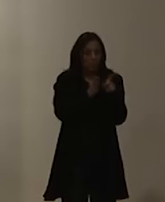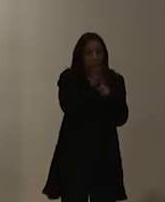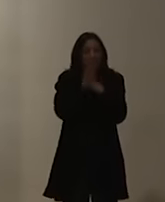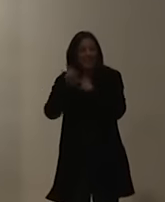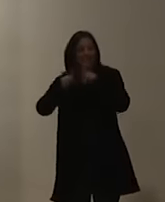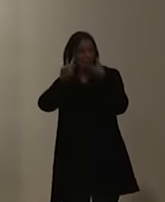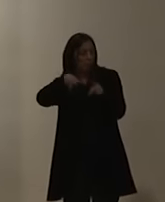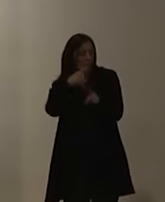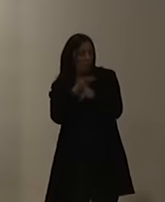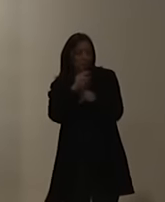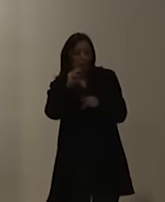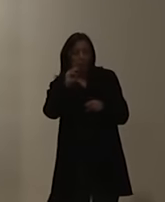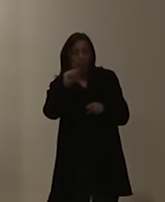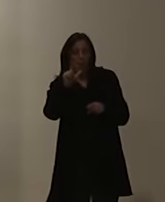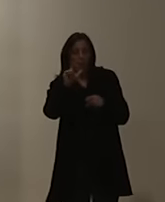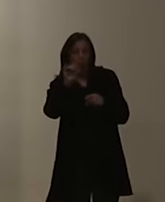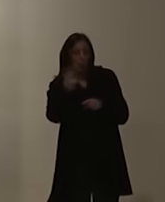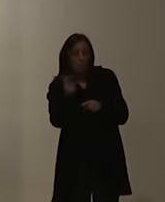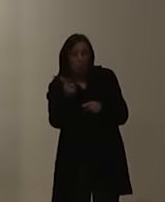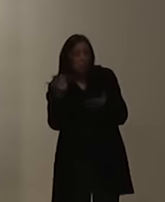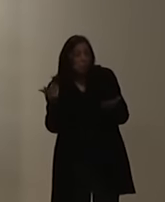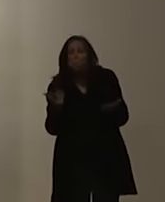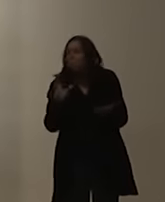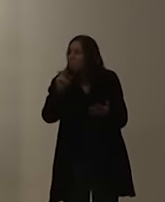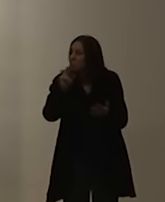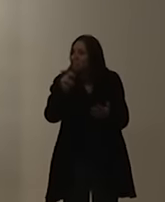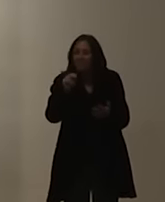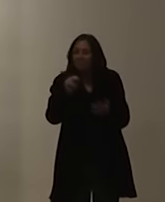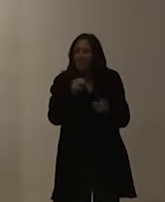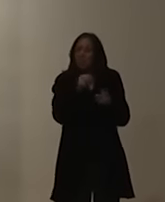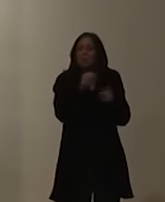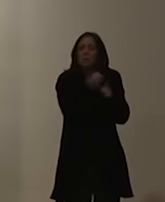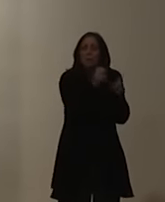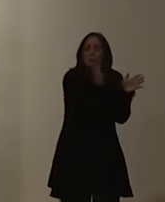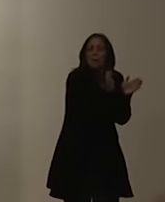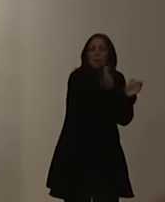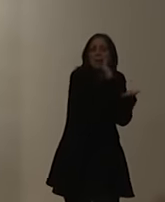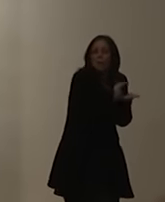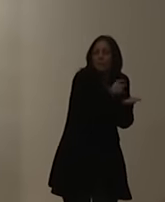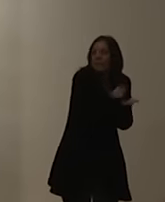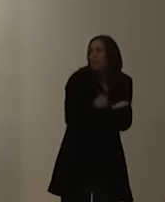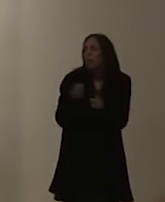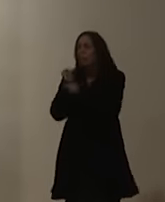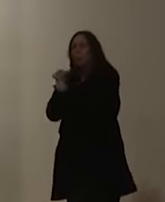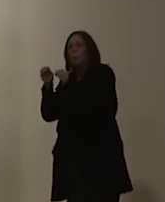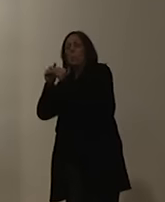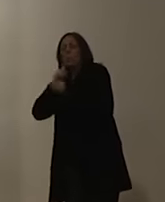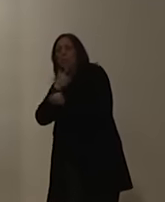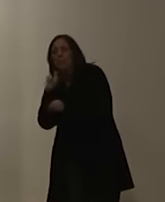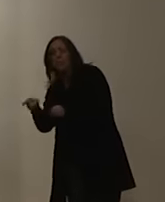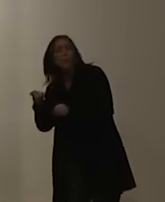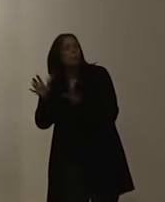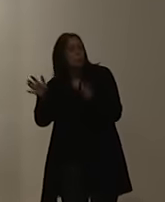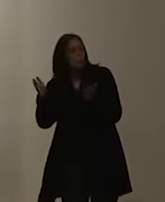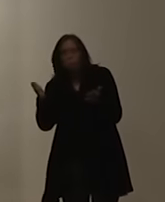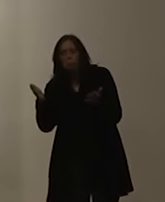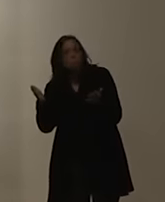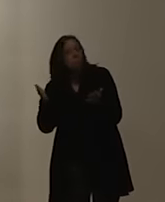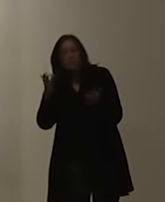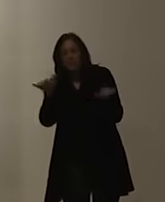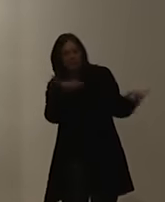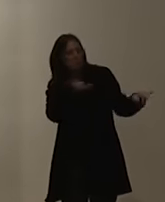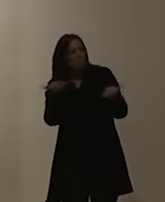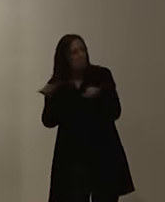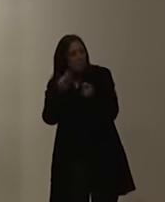same thing was true with Ebola. Enormous variation. You know, having known some of